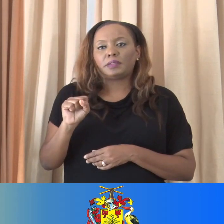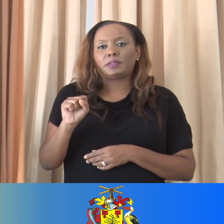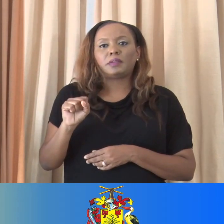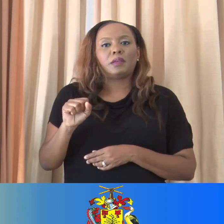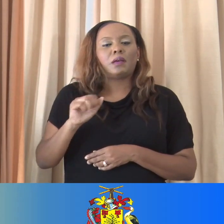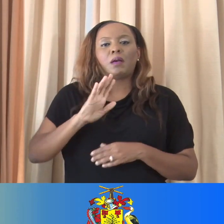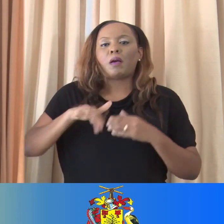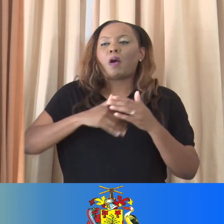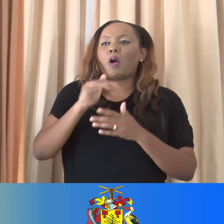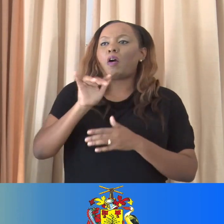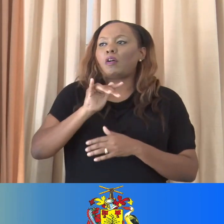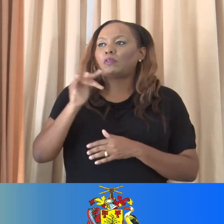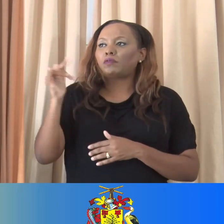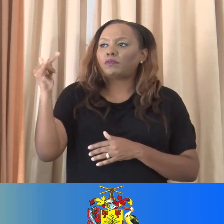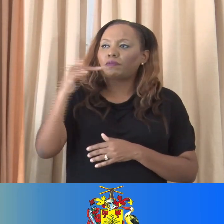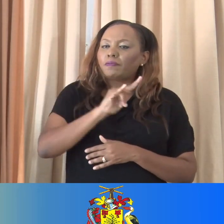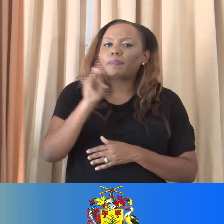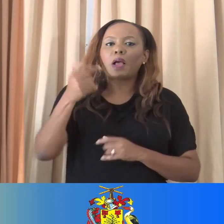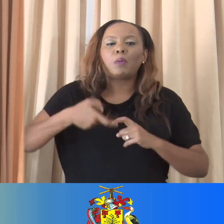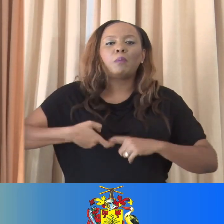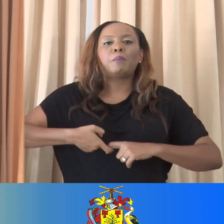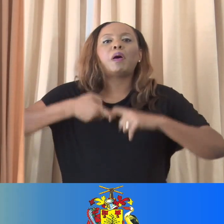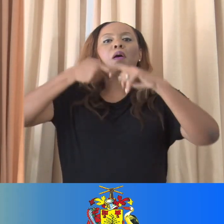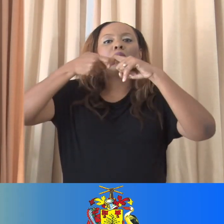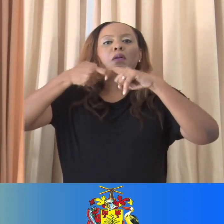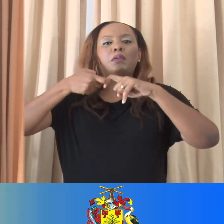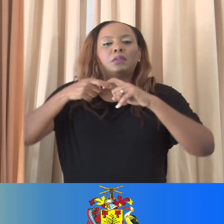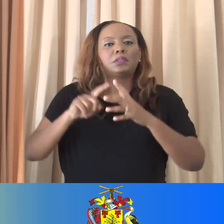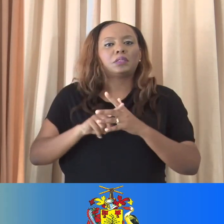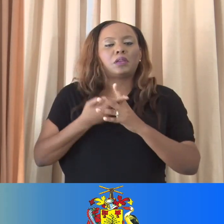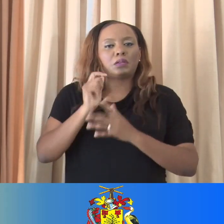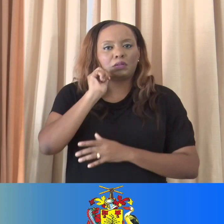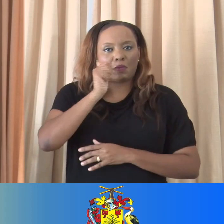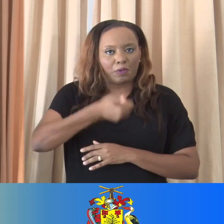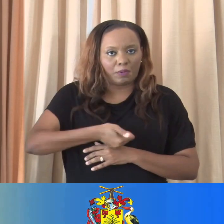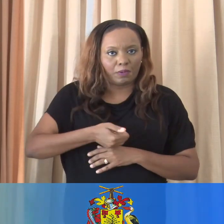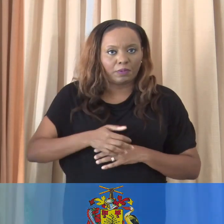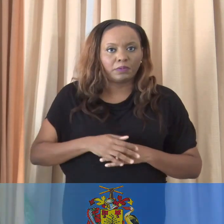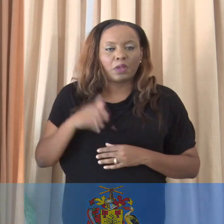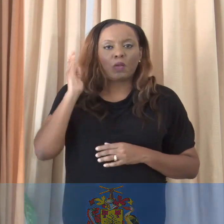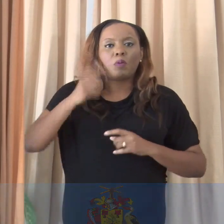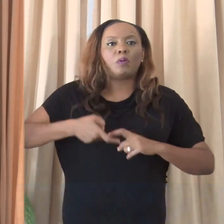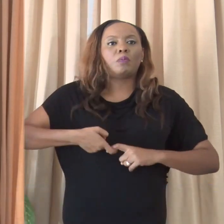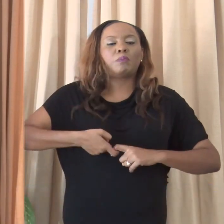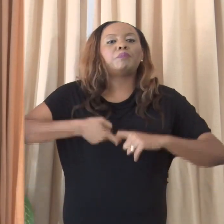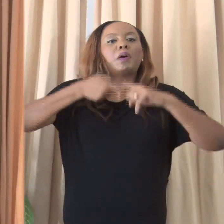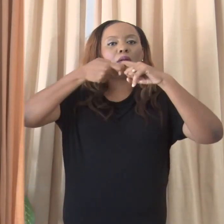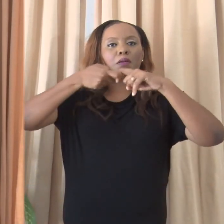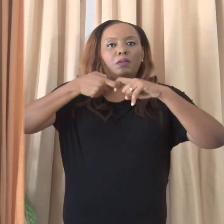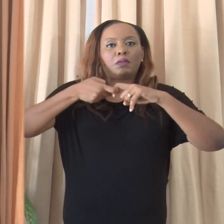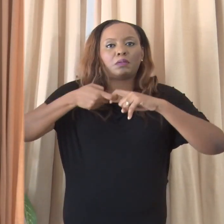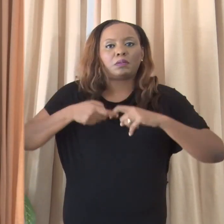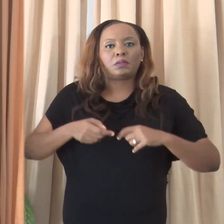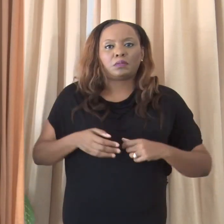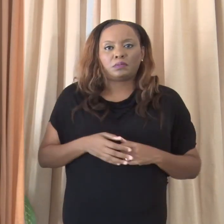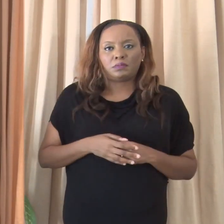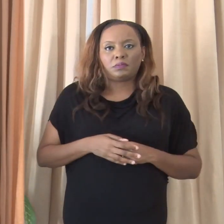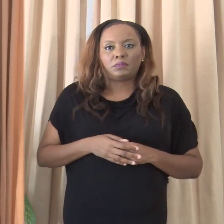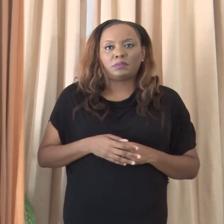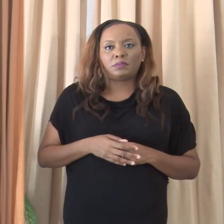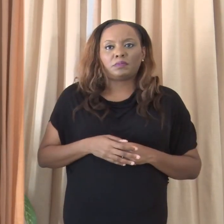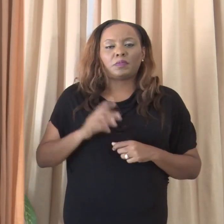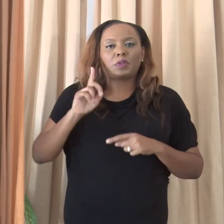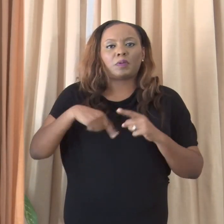March, and that will continue indefinitely until such time as we feel that there is a satisfactory abatement of the